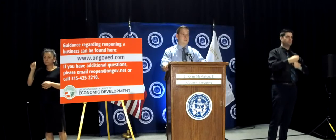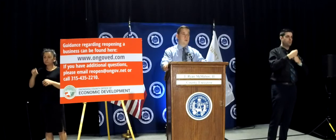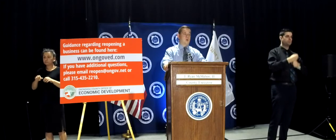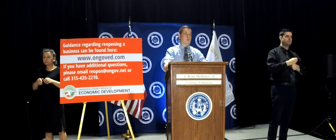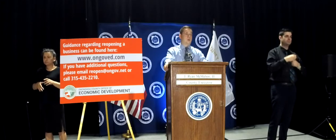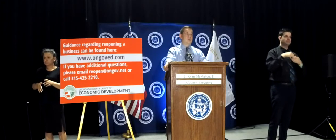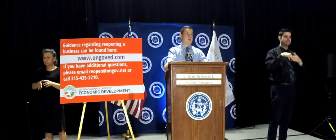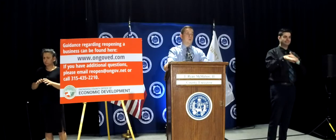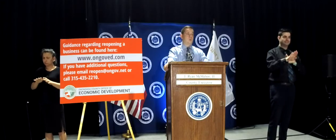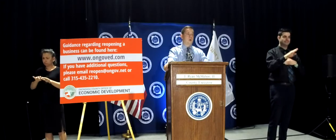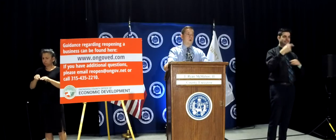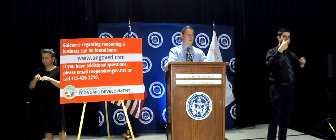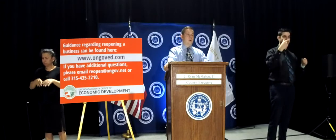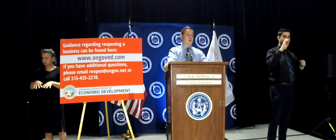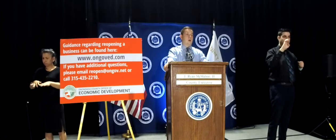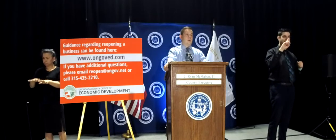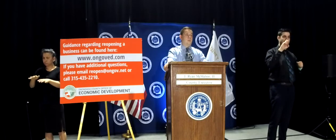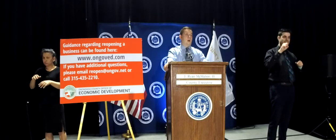So